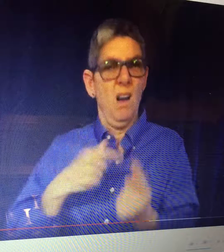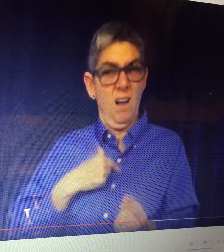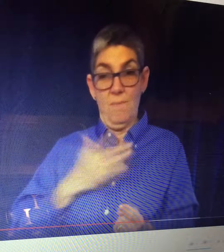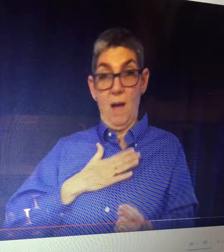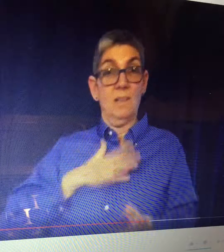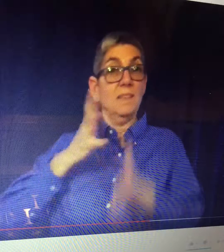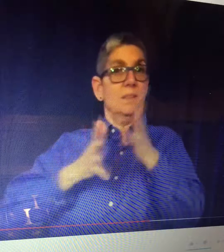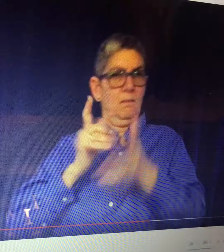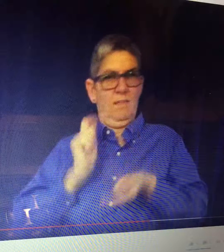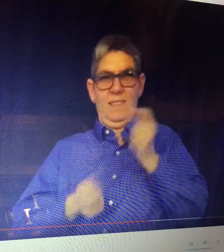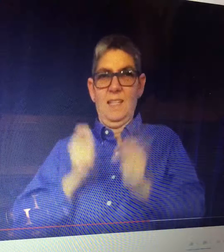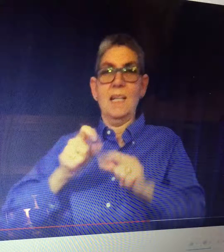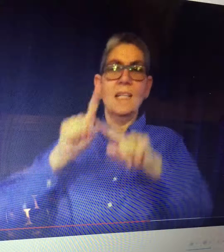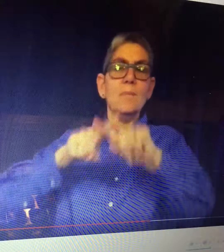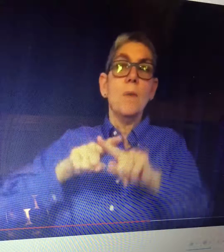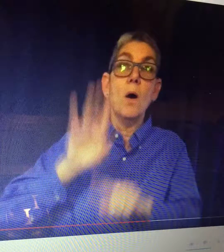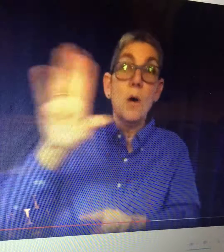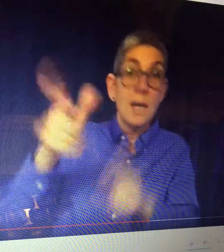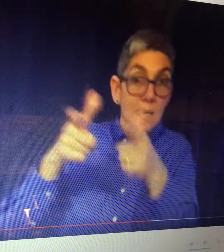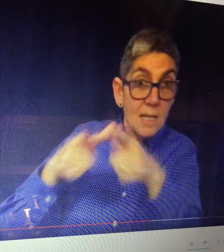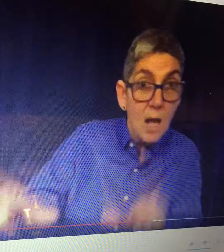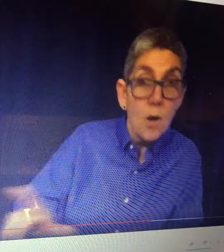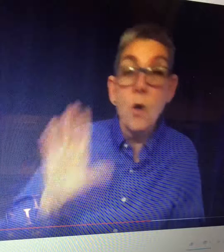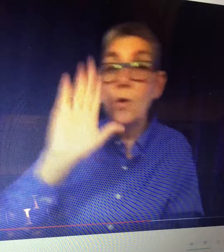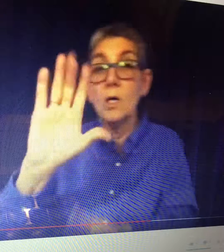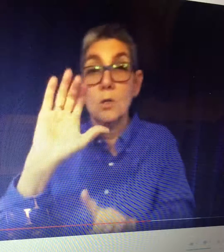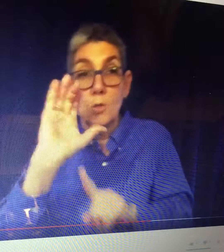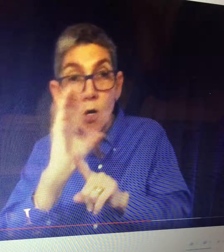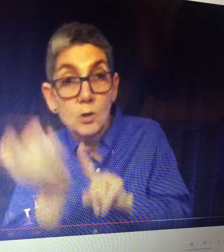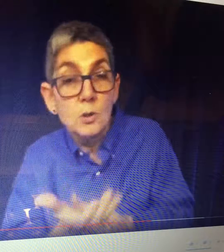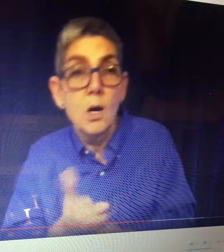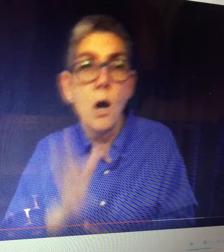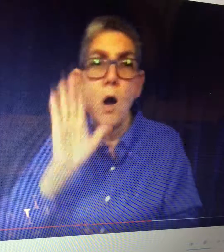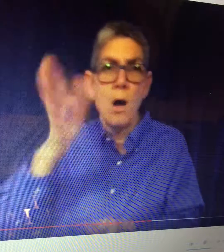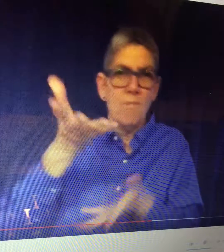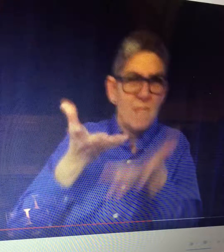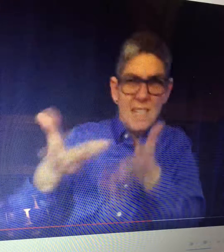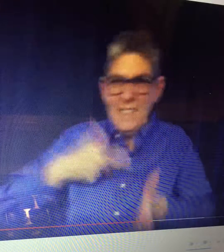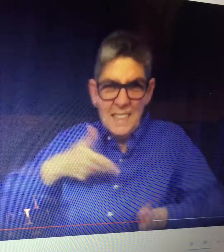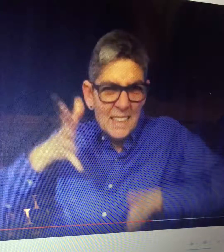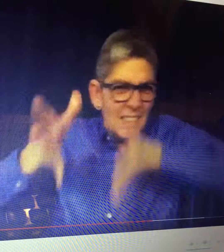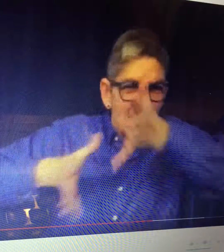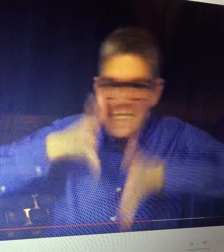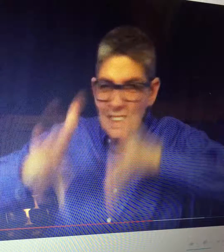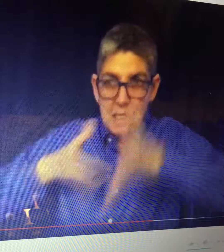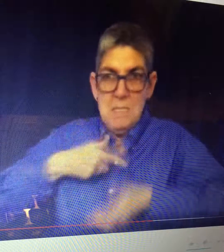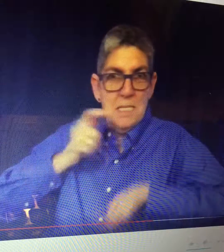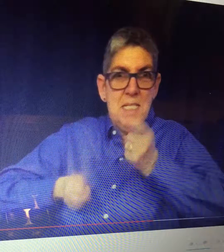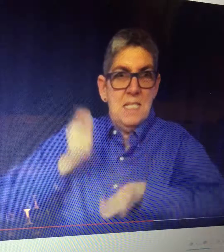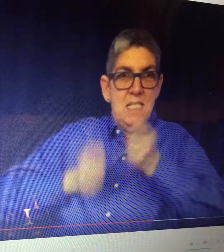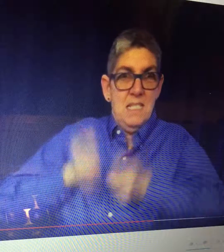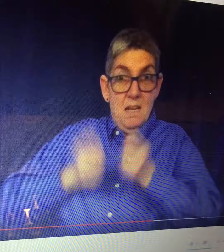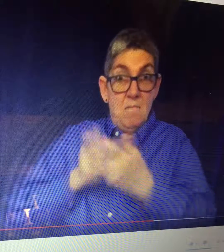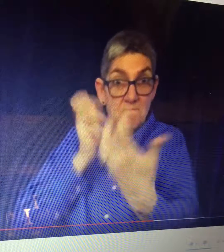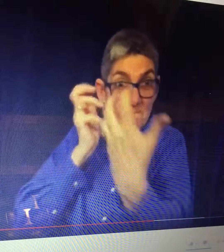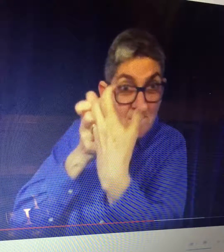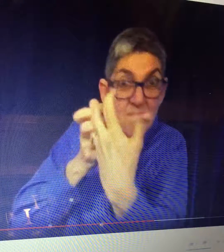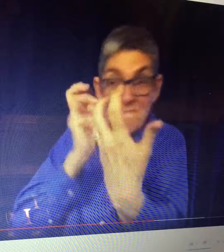But as a plus, I can travel the world, intermingle between different people, and it depends on the language and the culture of that person, but getting